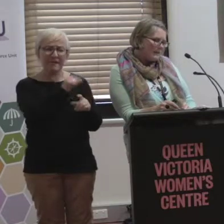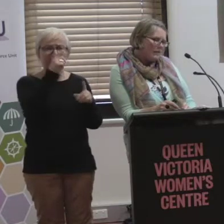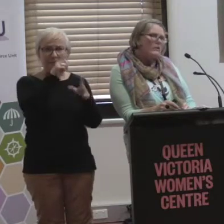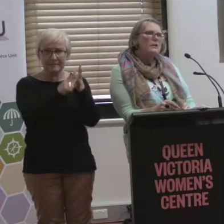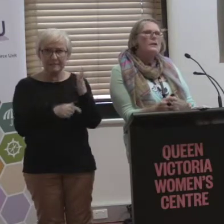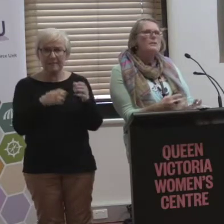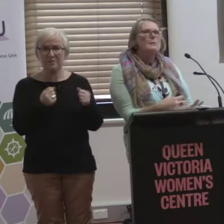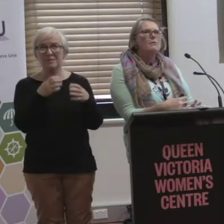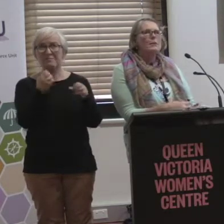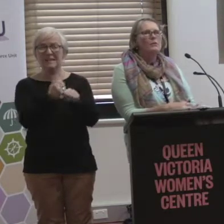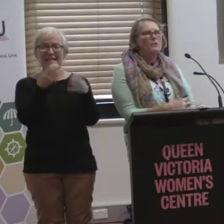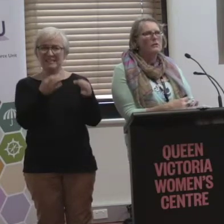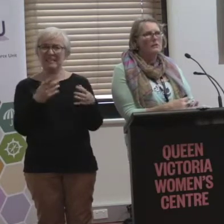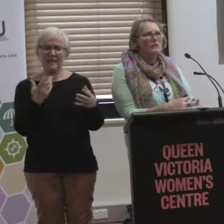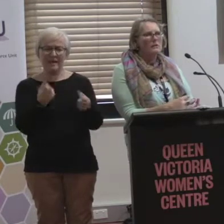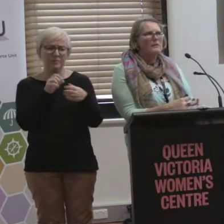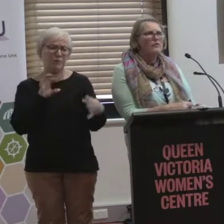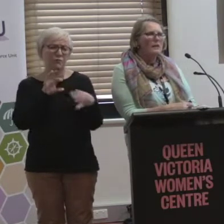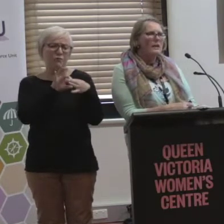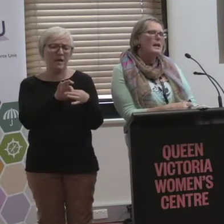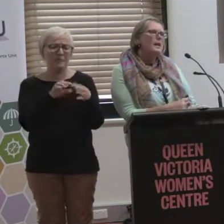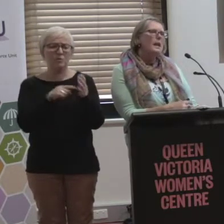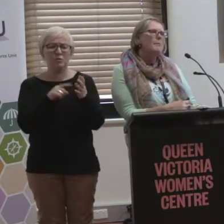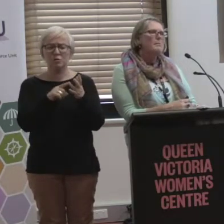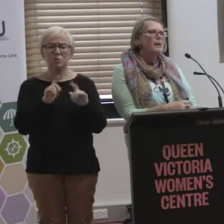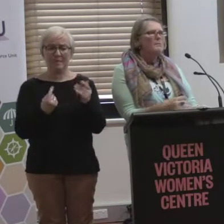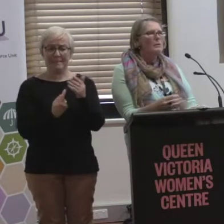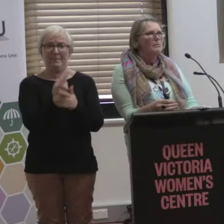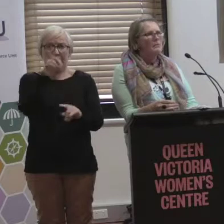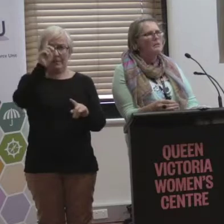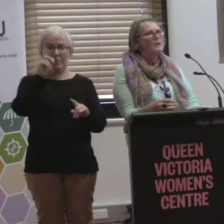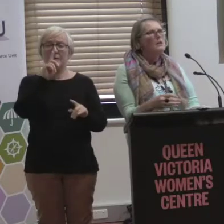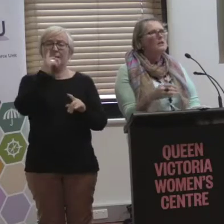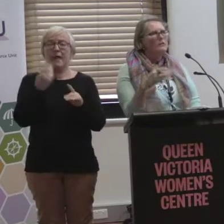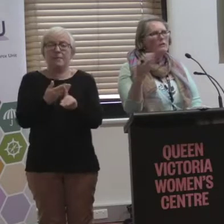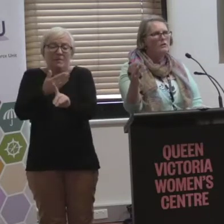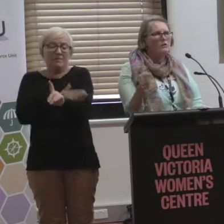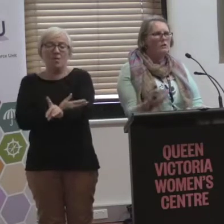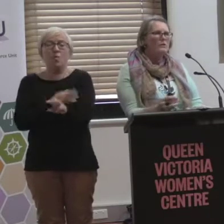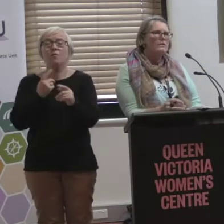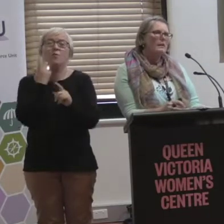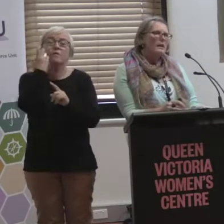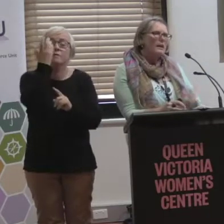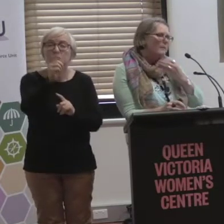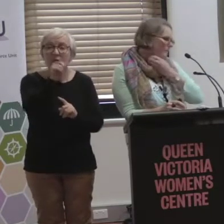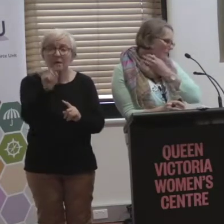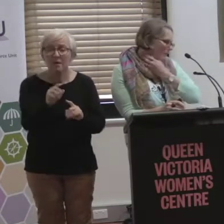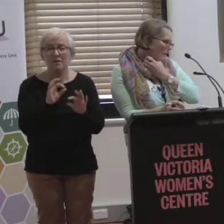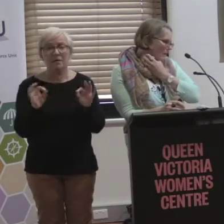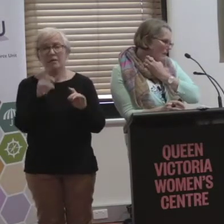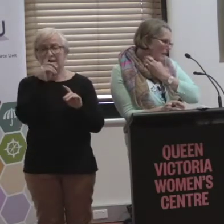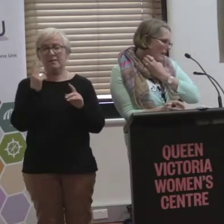make a decision, so it needs to be relevant to the decision at hand. It can't be made preemptively for future use.